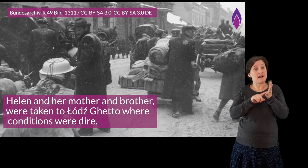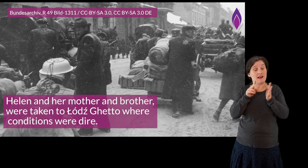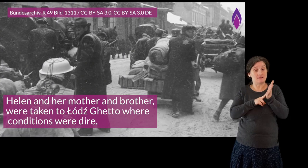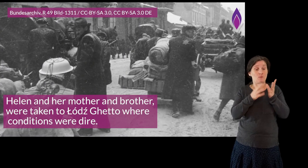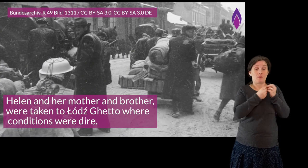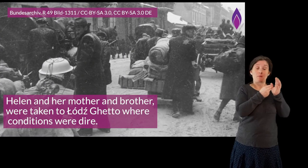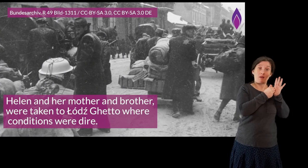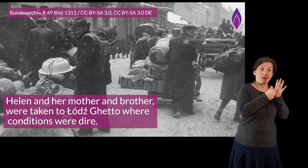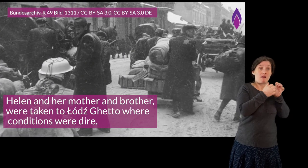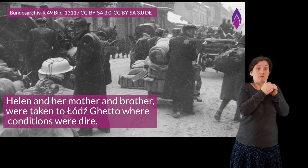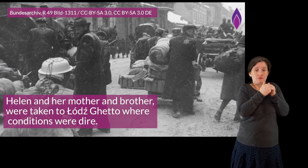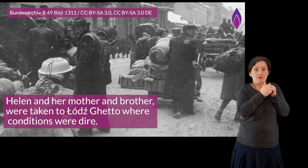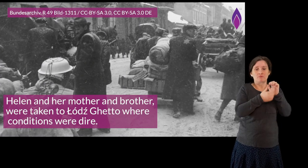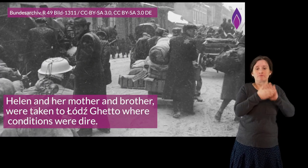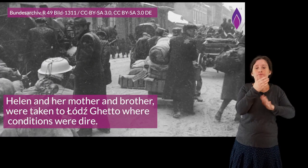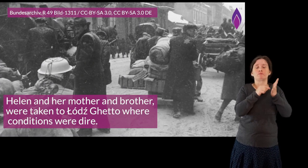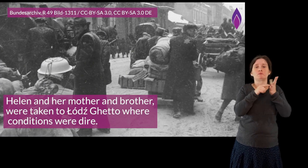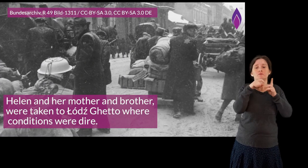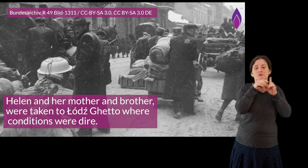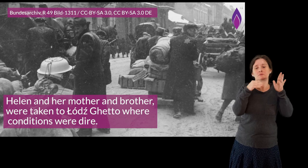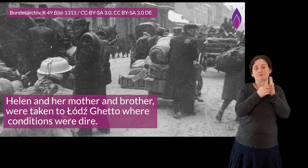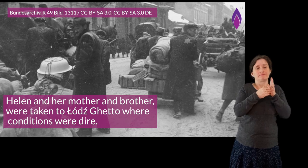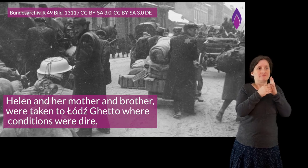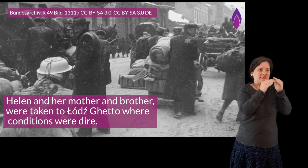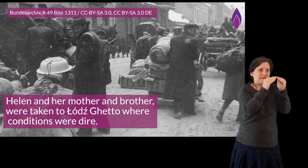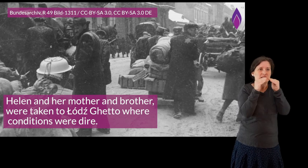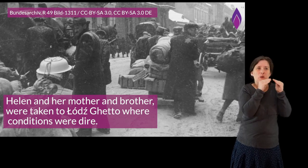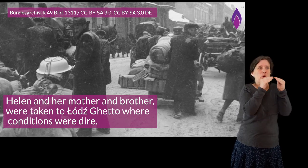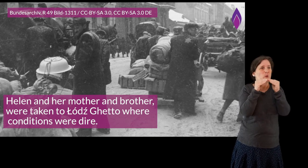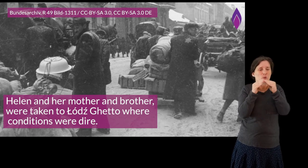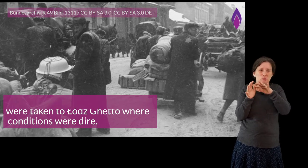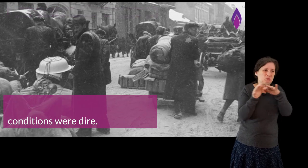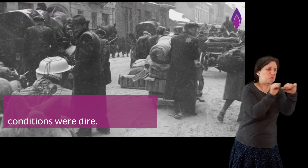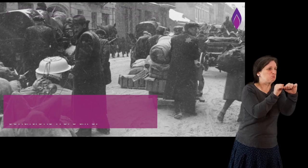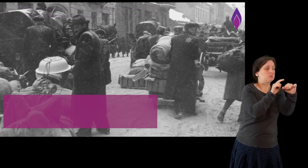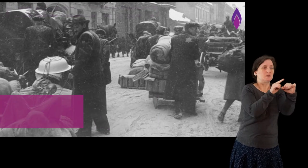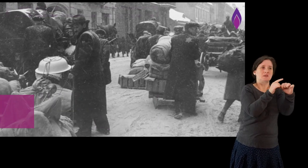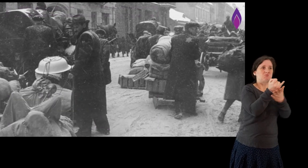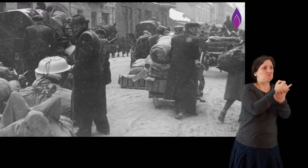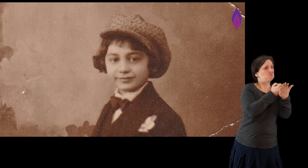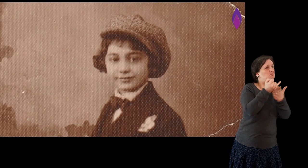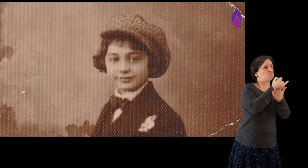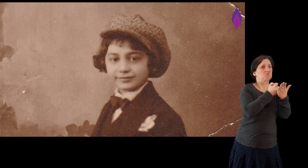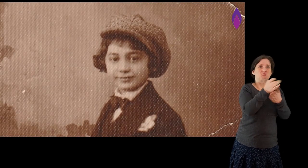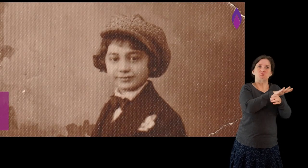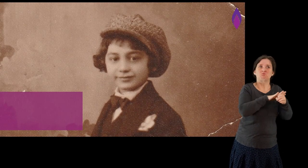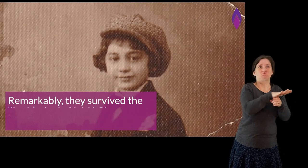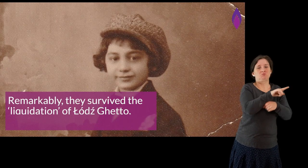Helen and her mother were taken to Lotz ghetto, where conditions were dire.